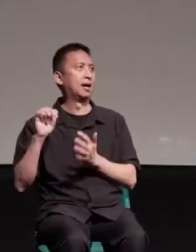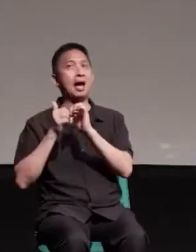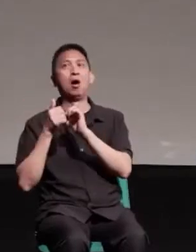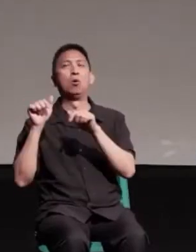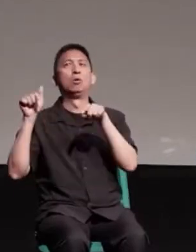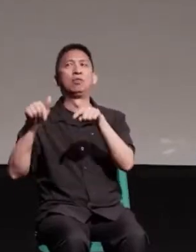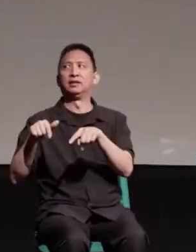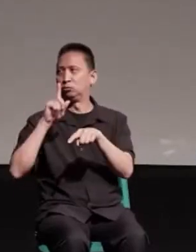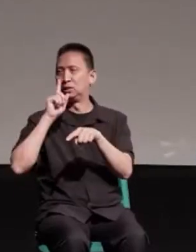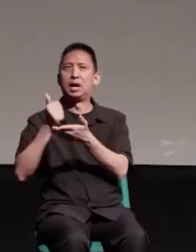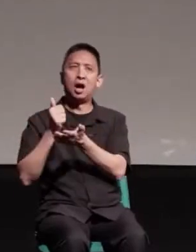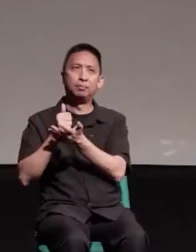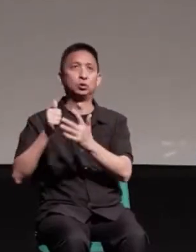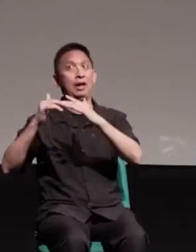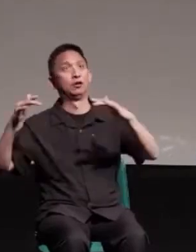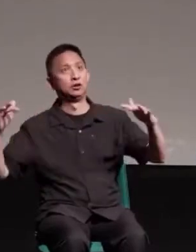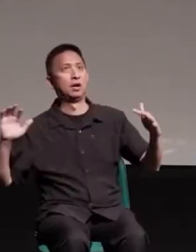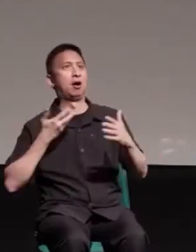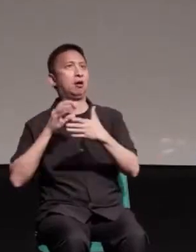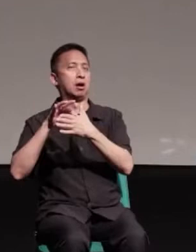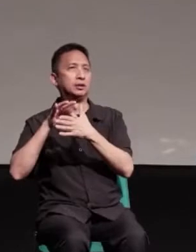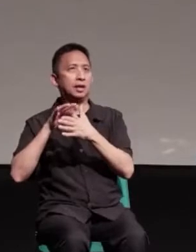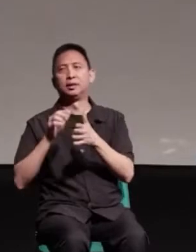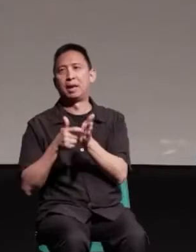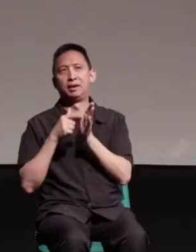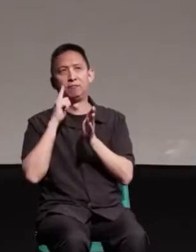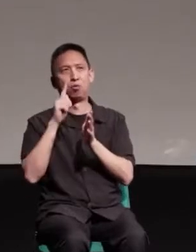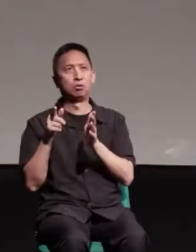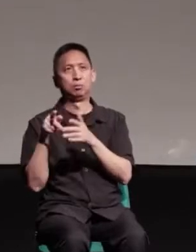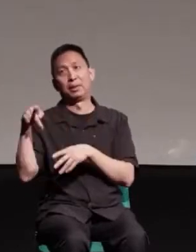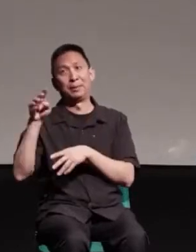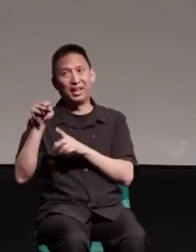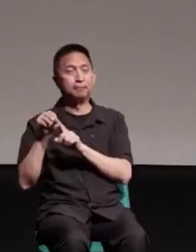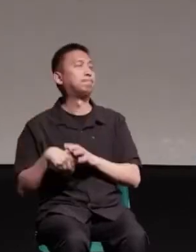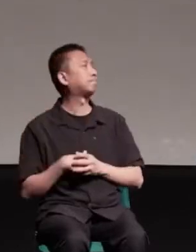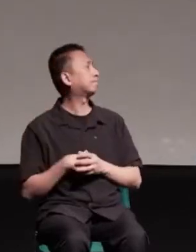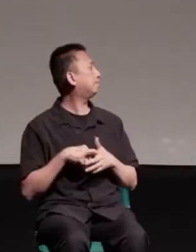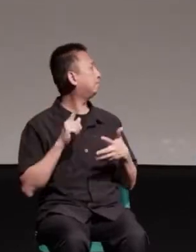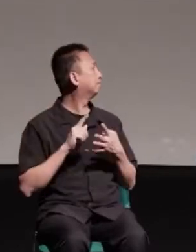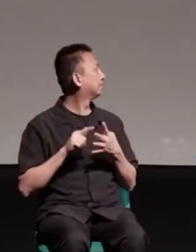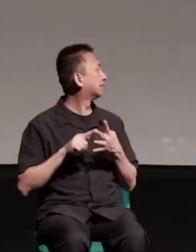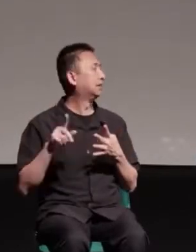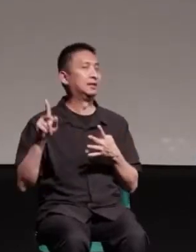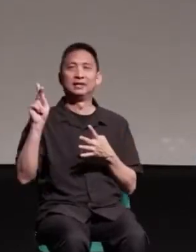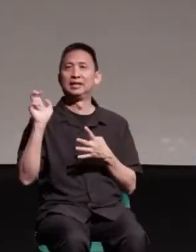the content and the mandate of public media in our country. Next, we have Ken